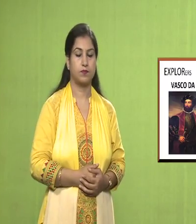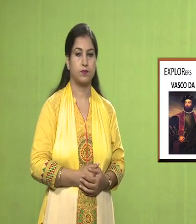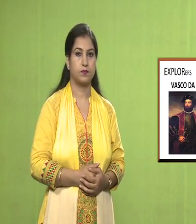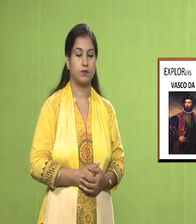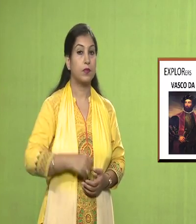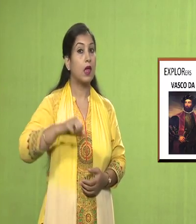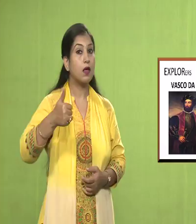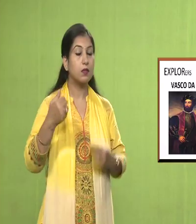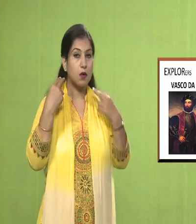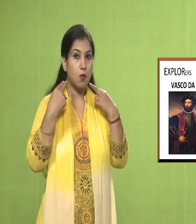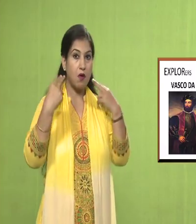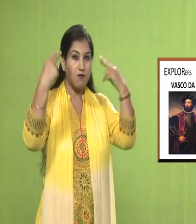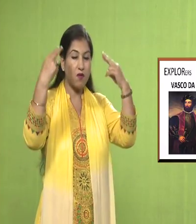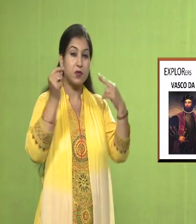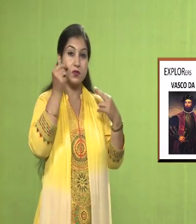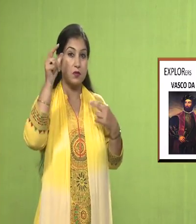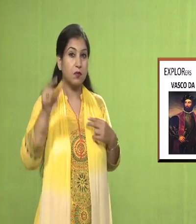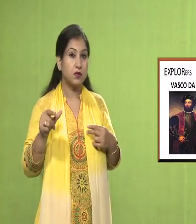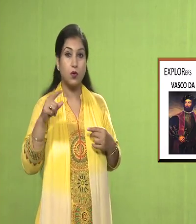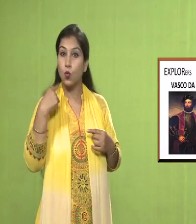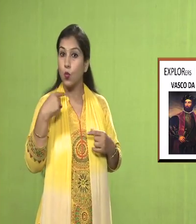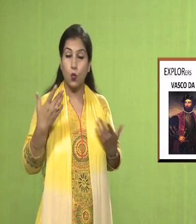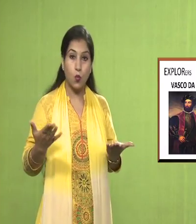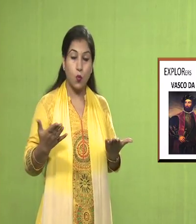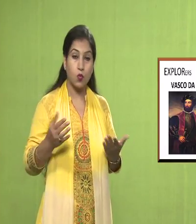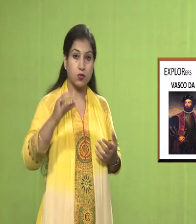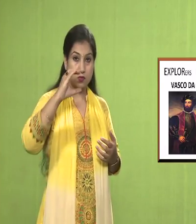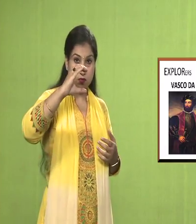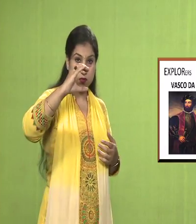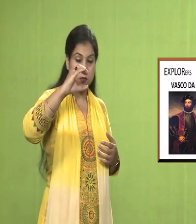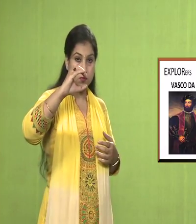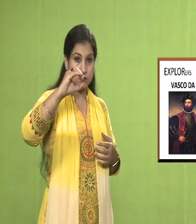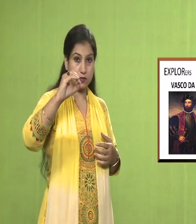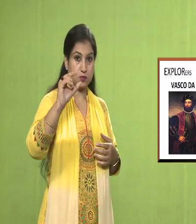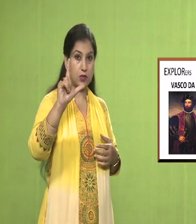Another world famous explorer was Columbus,